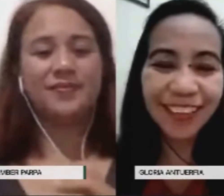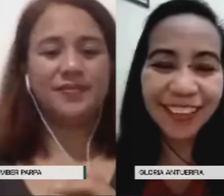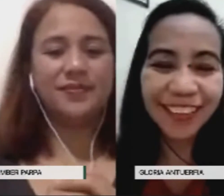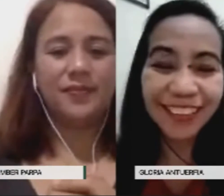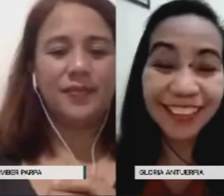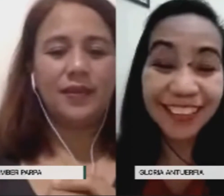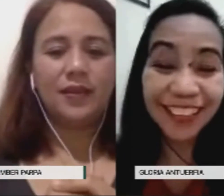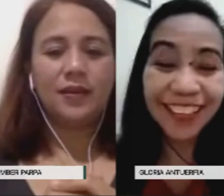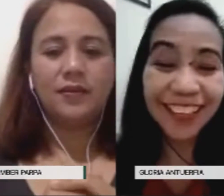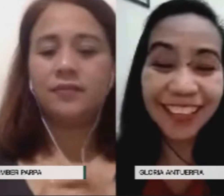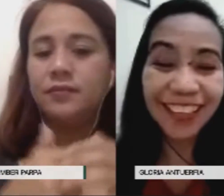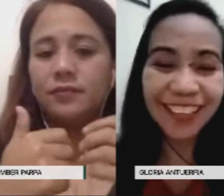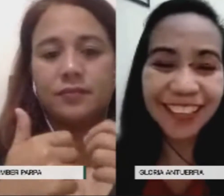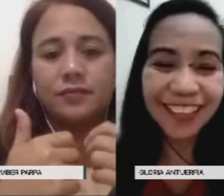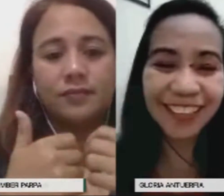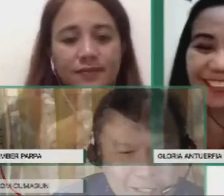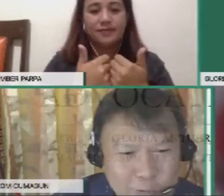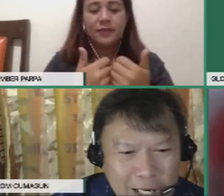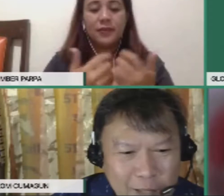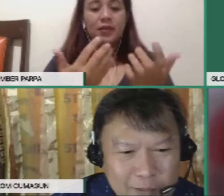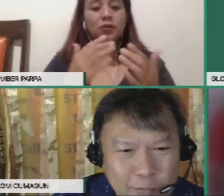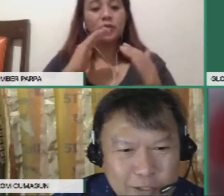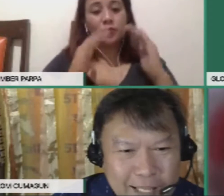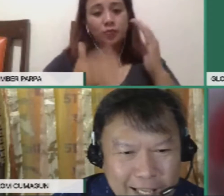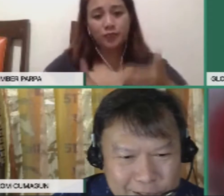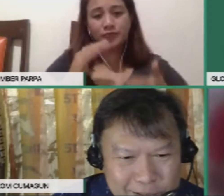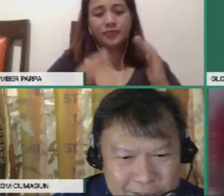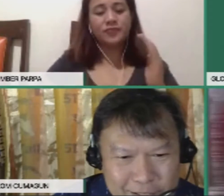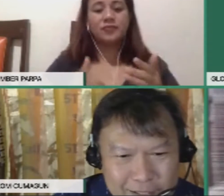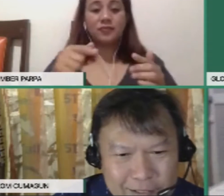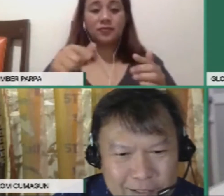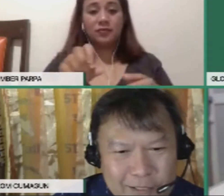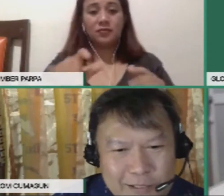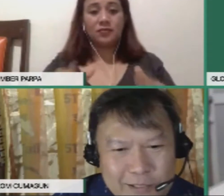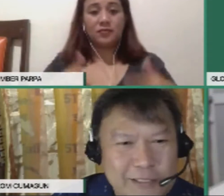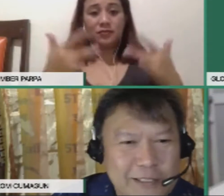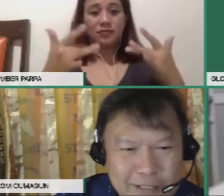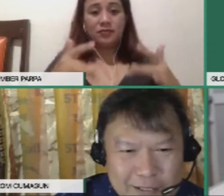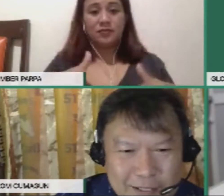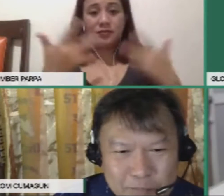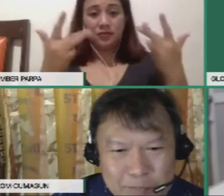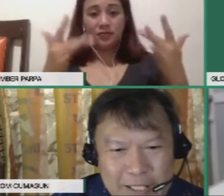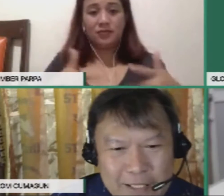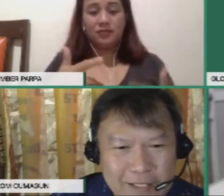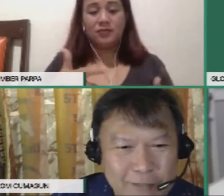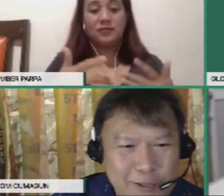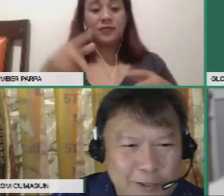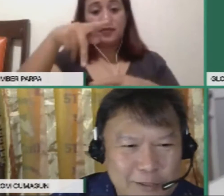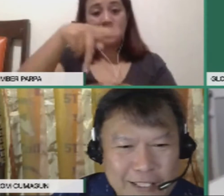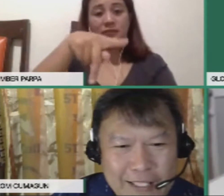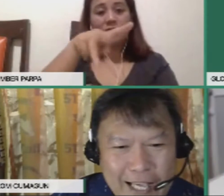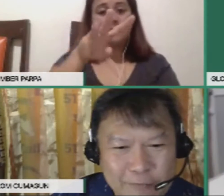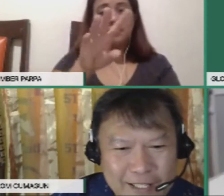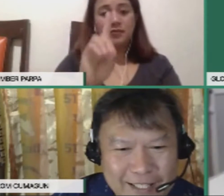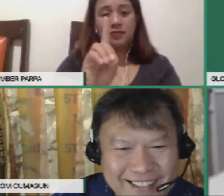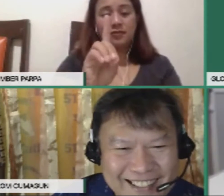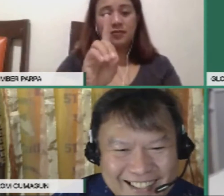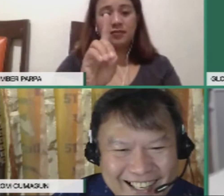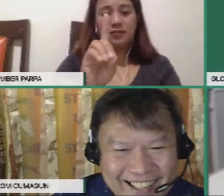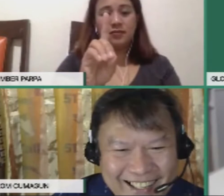So, welcome to our broadcast. Okay. This is the Good evening, PWD.